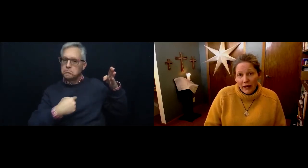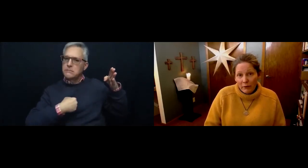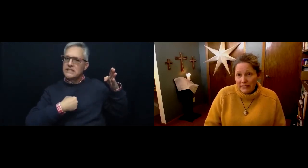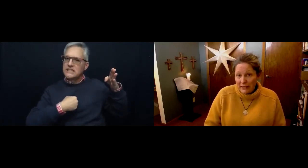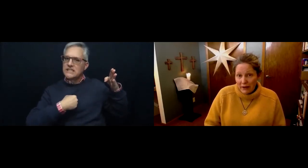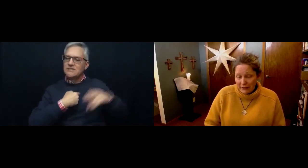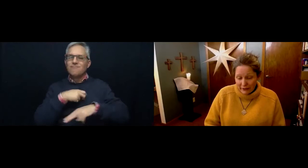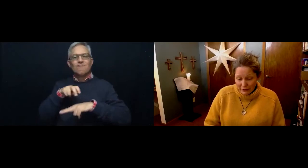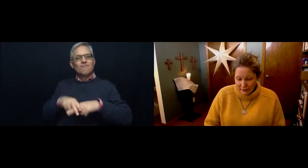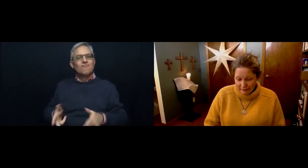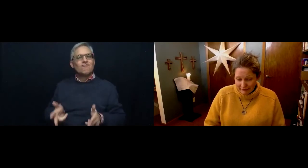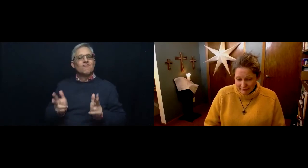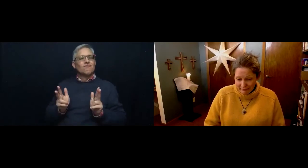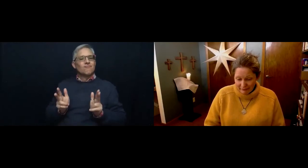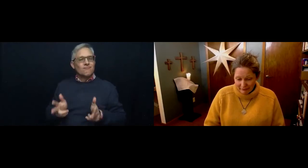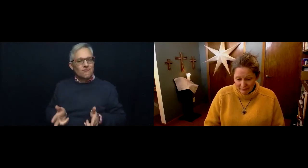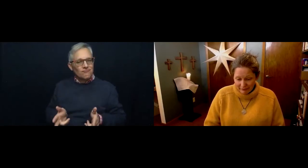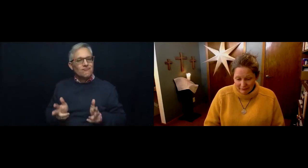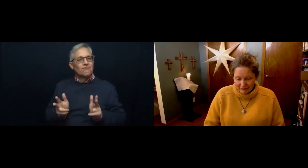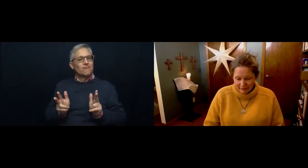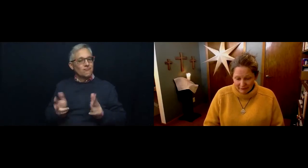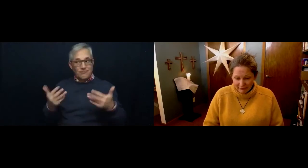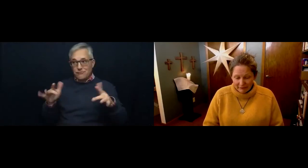But I was not alone.